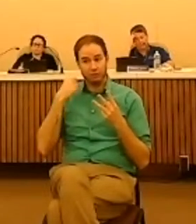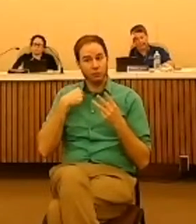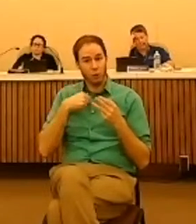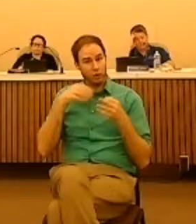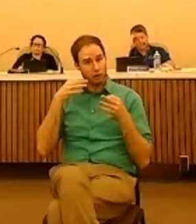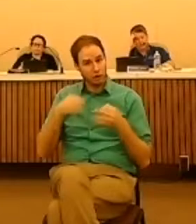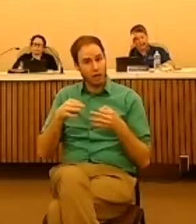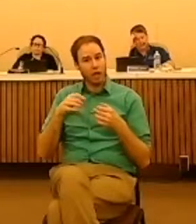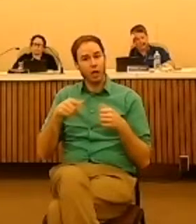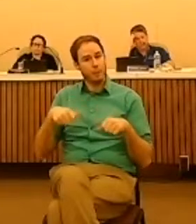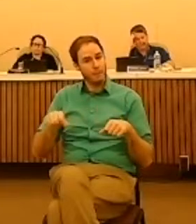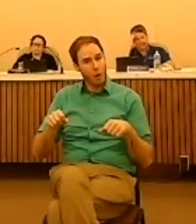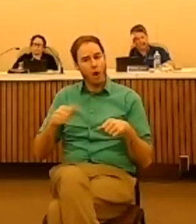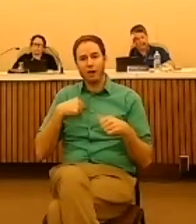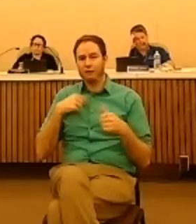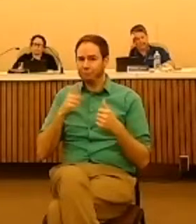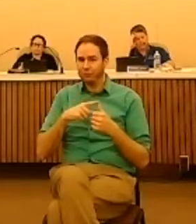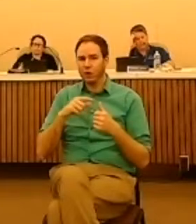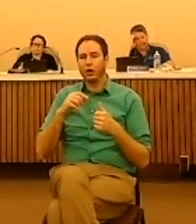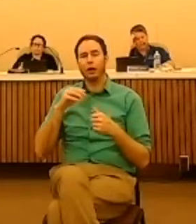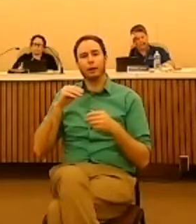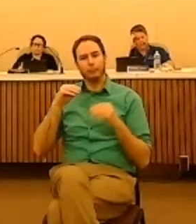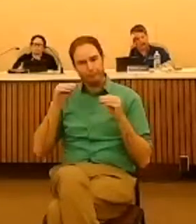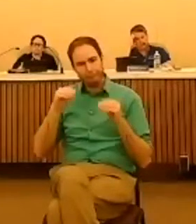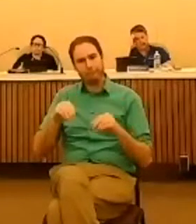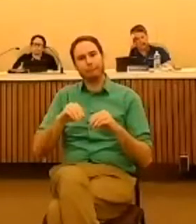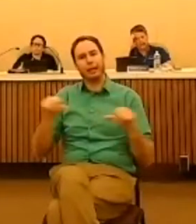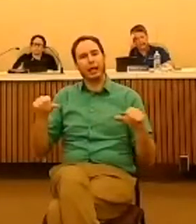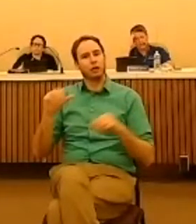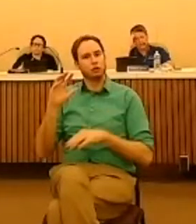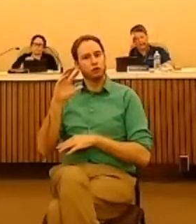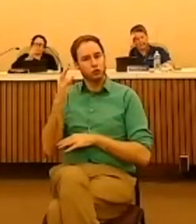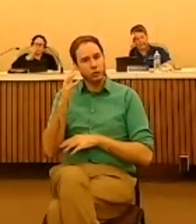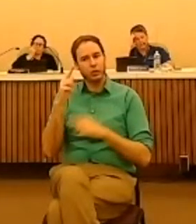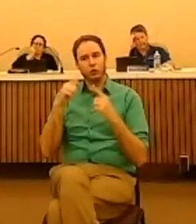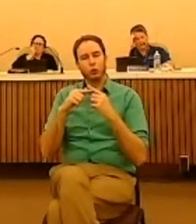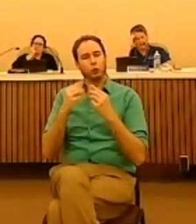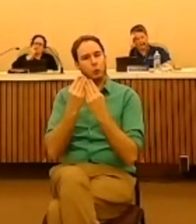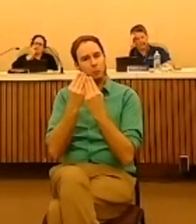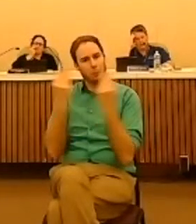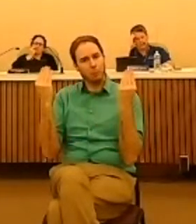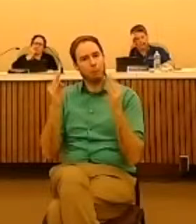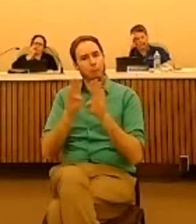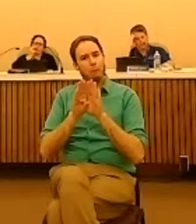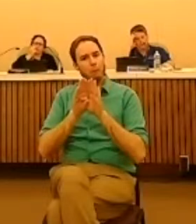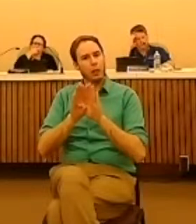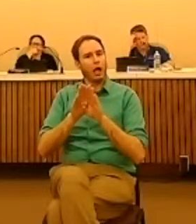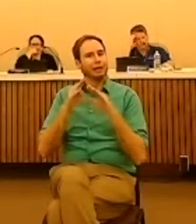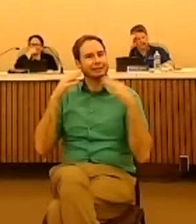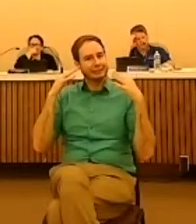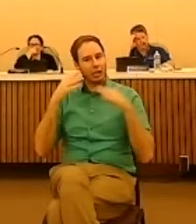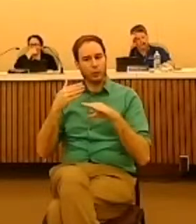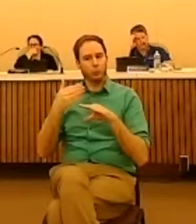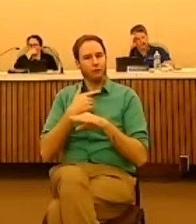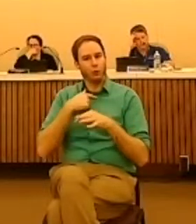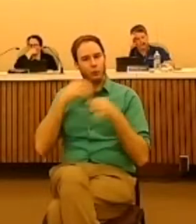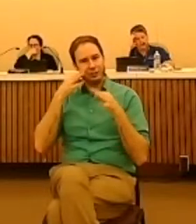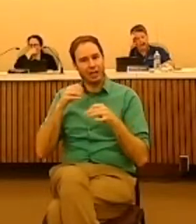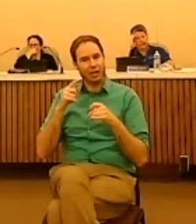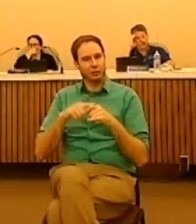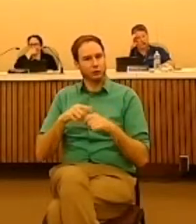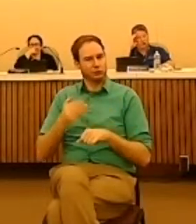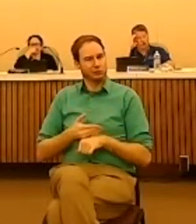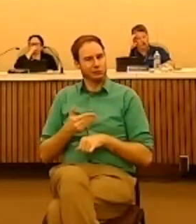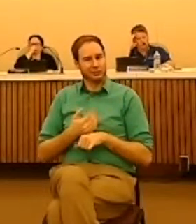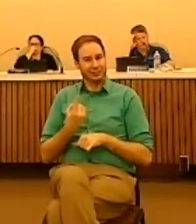would probably plant trees first, let them grow and mature to provide good sound barriers before we ever did something.